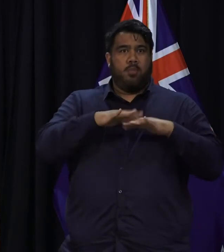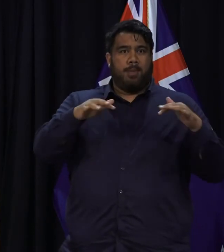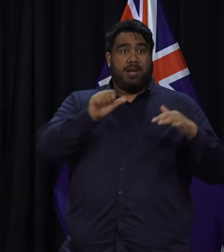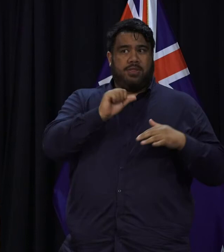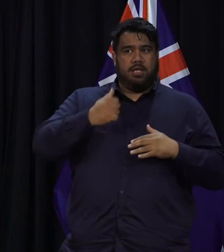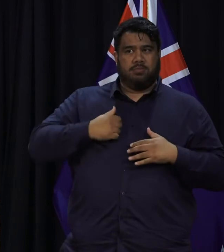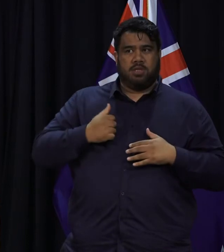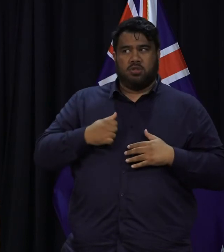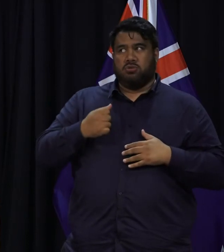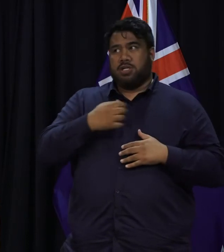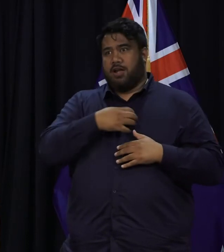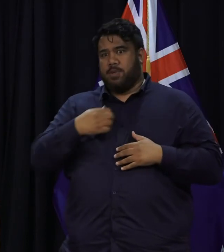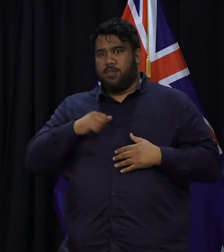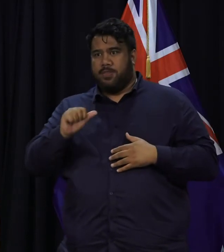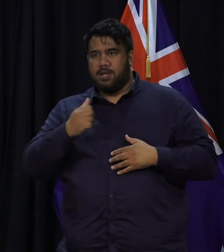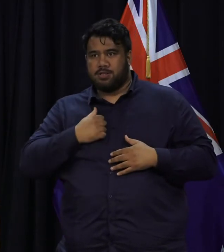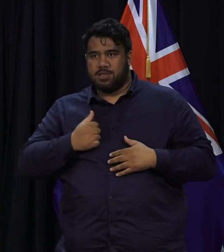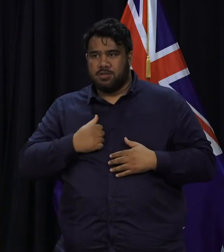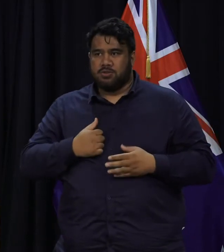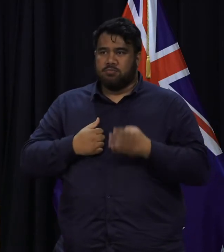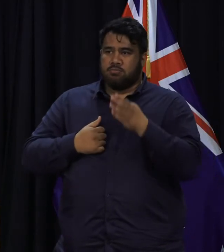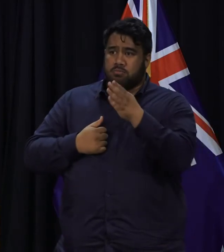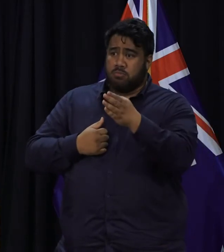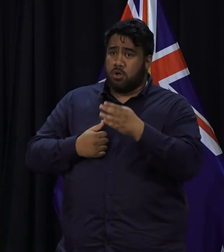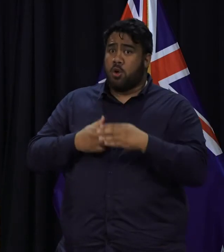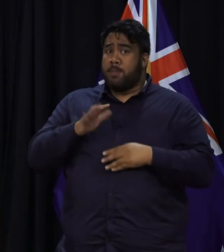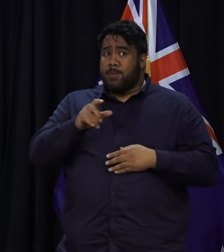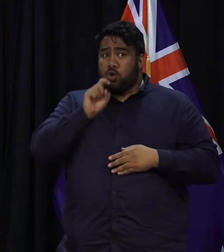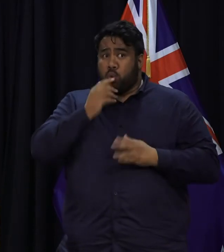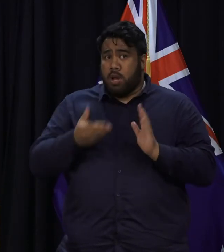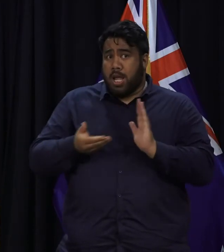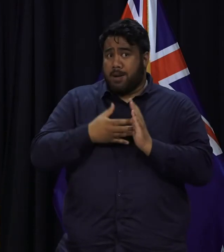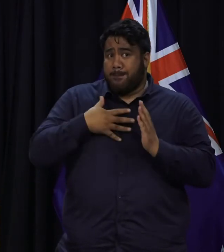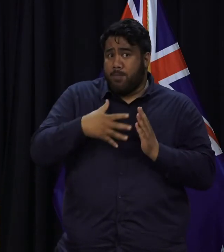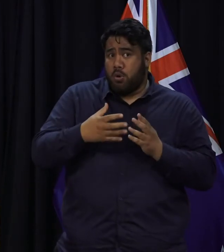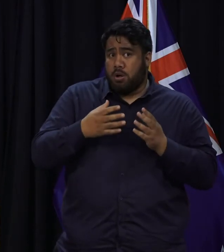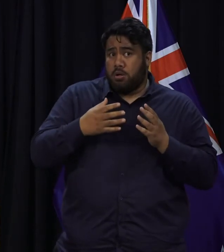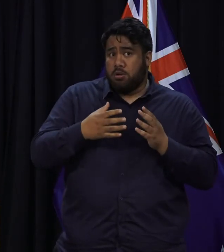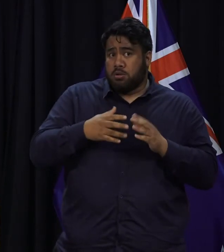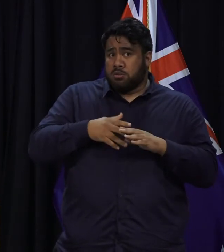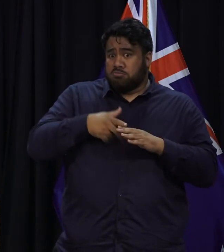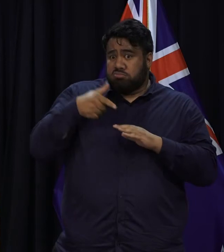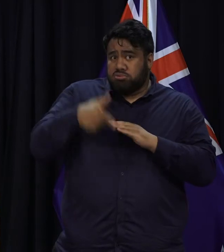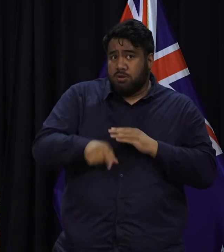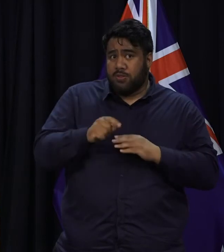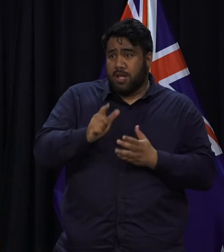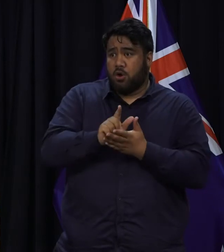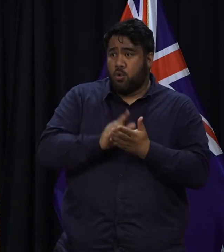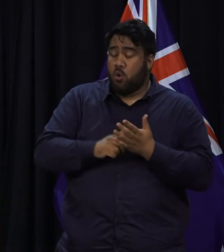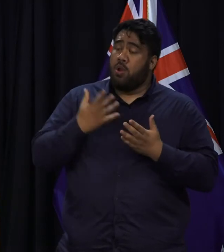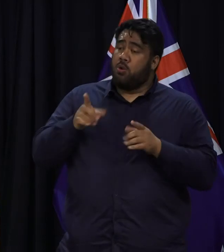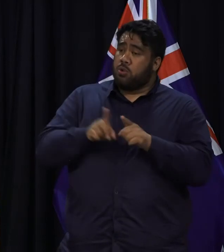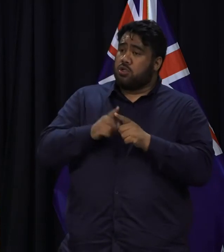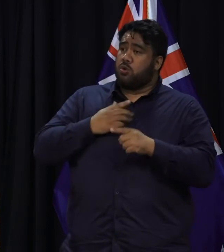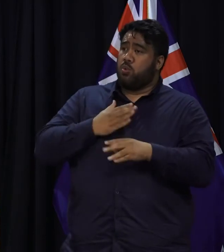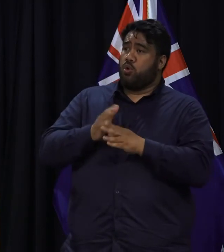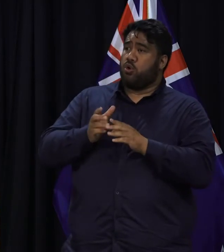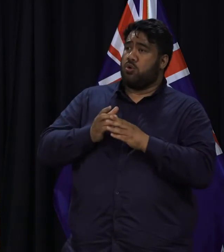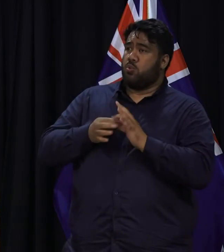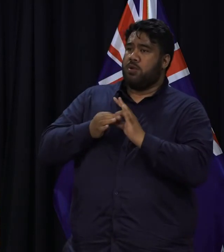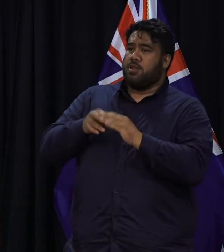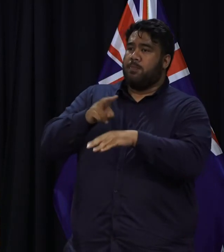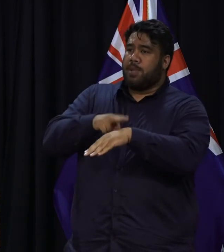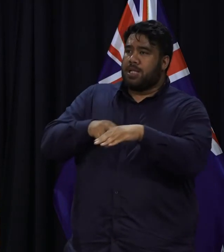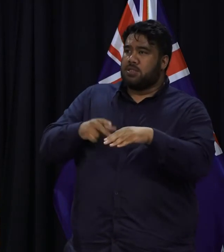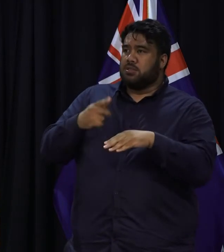If it isn't meeting that expectation, would you go further? I think then it would be a matter of, working through with the police. Why is it that we're seeing a difference in what